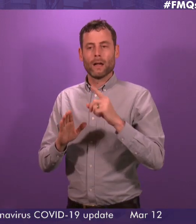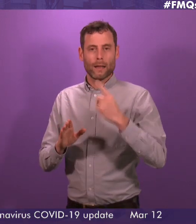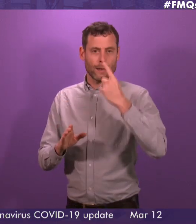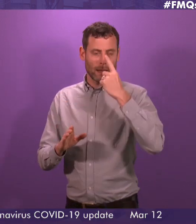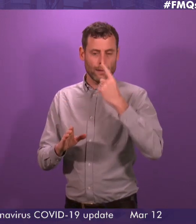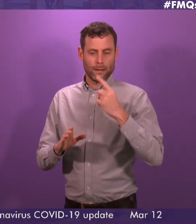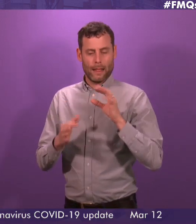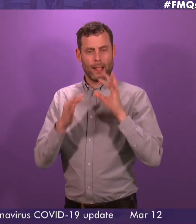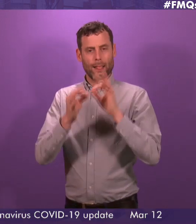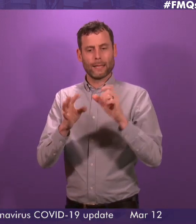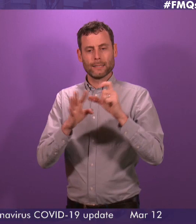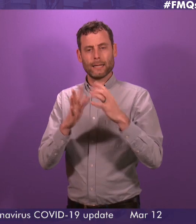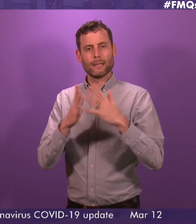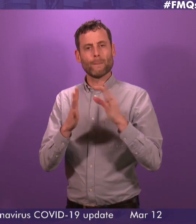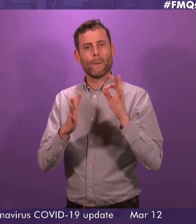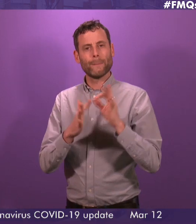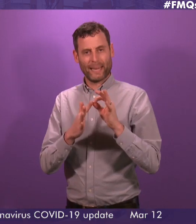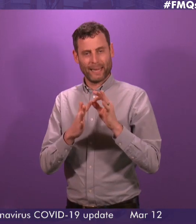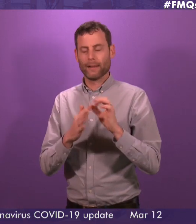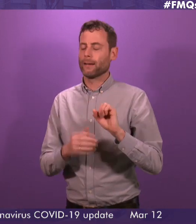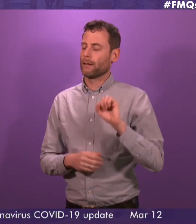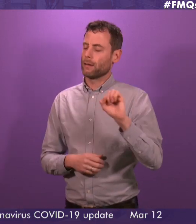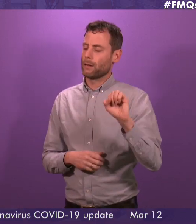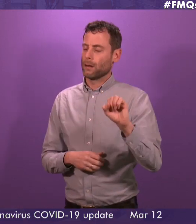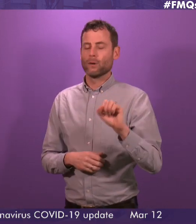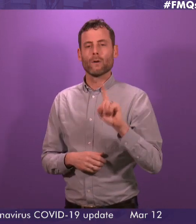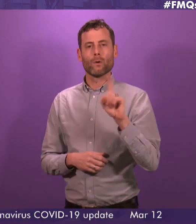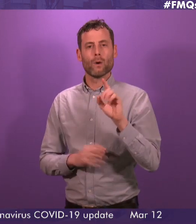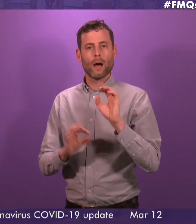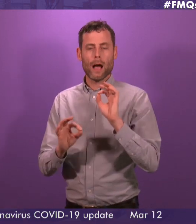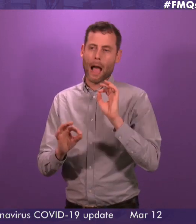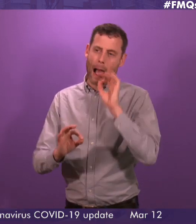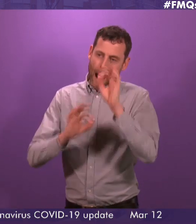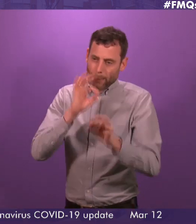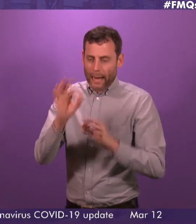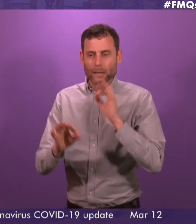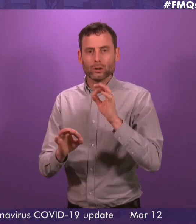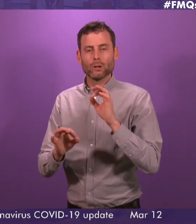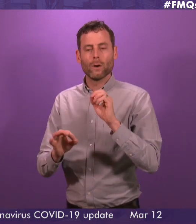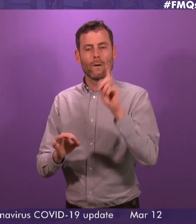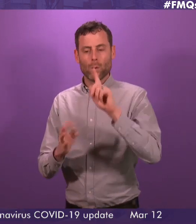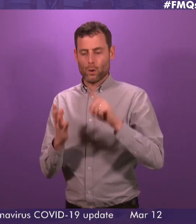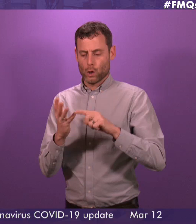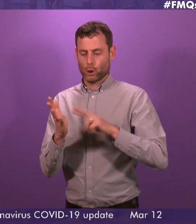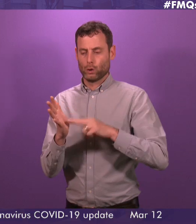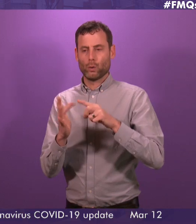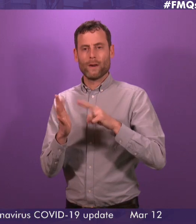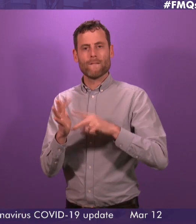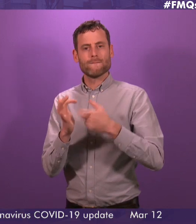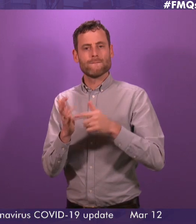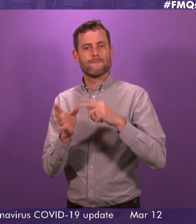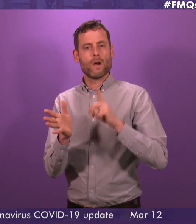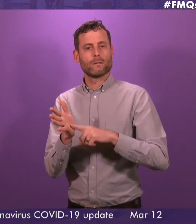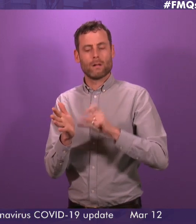the DWP intends to apply on the application, for example, of universal credit and other